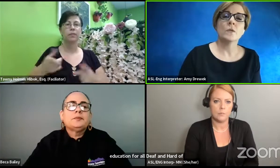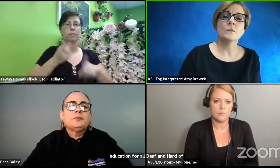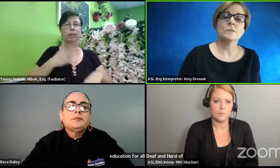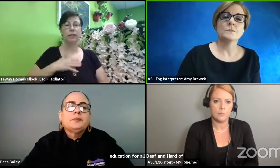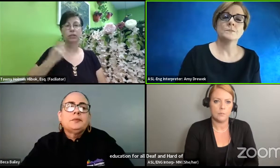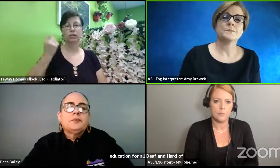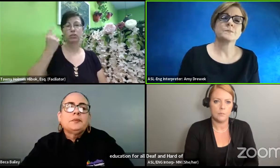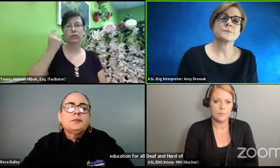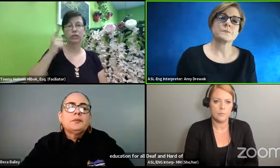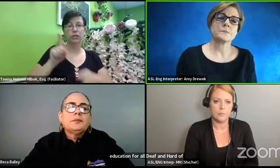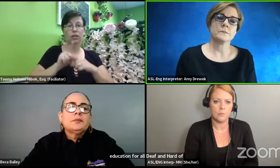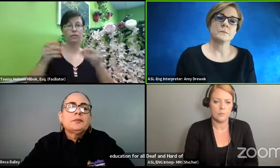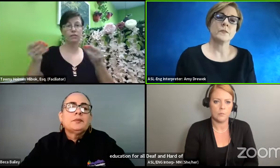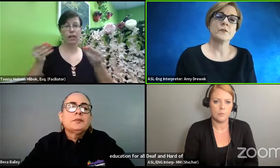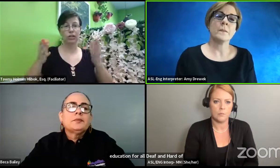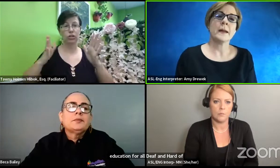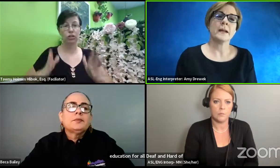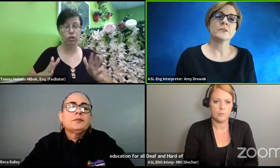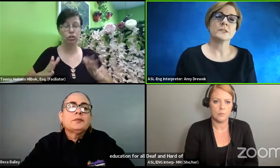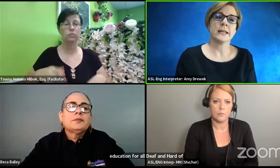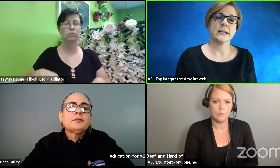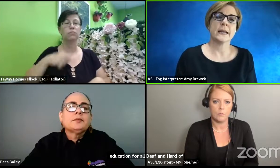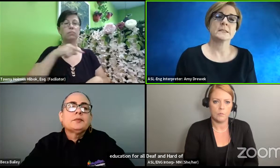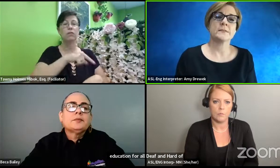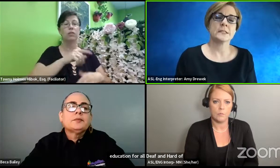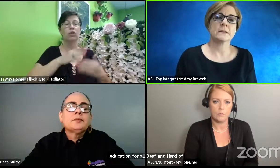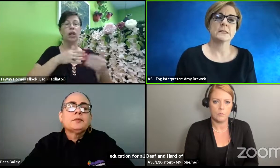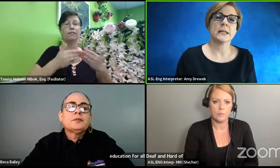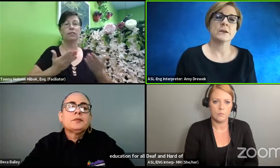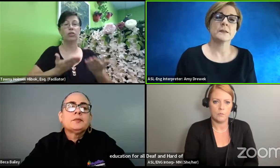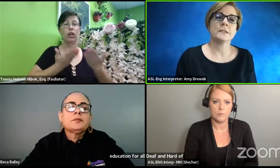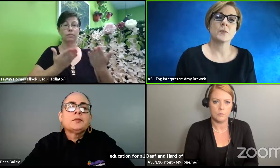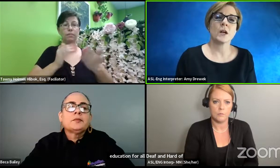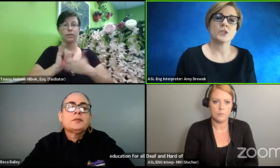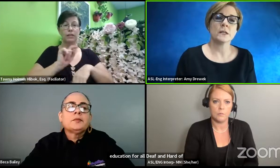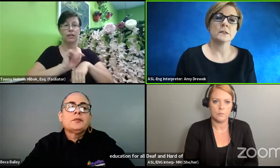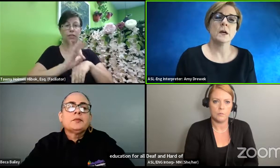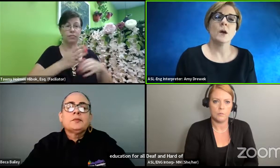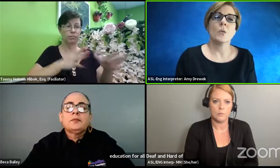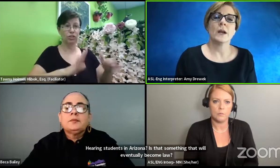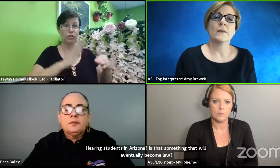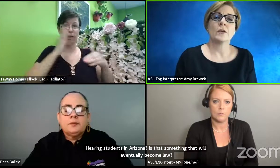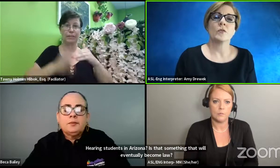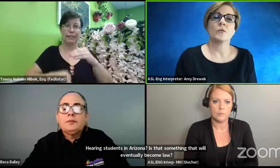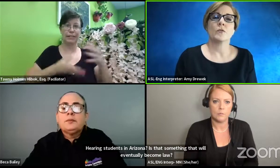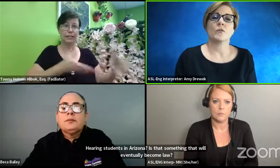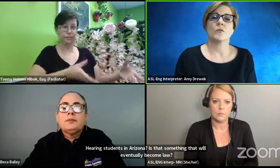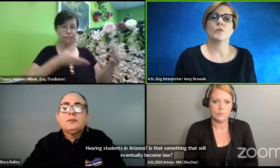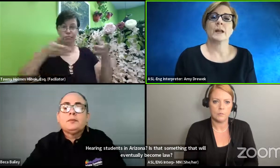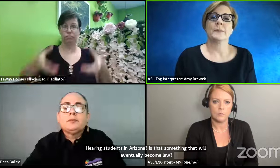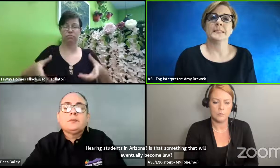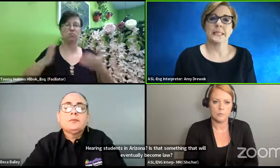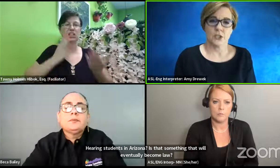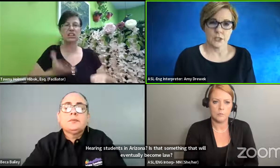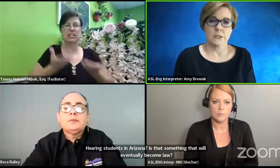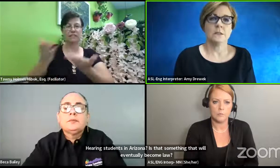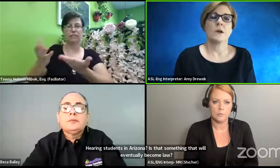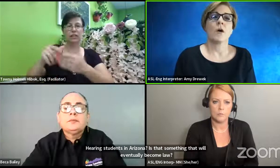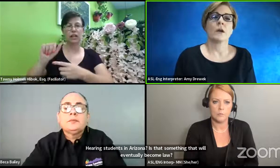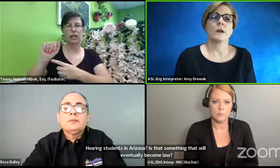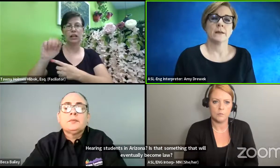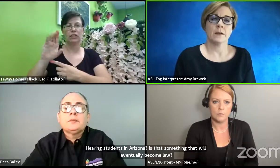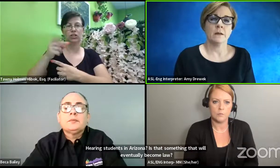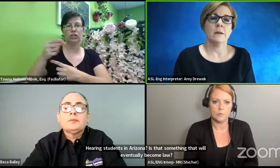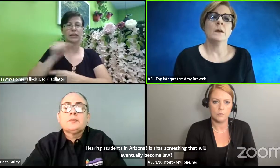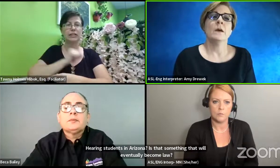Yes and no. From my understanding as a facilitator in this project, whatever